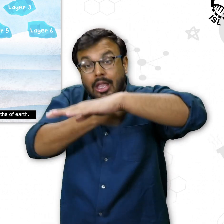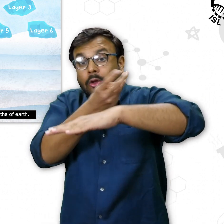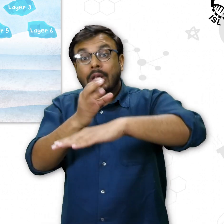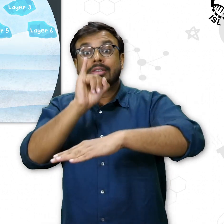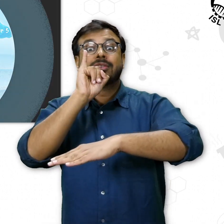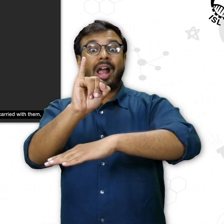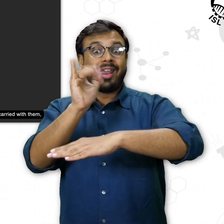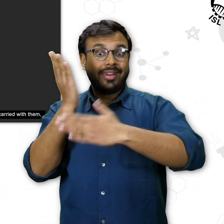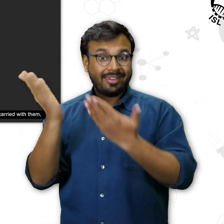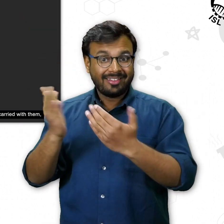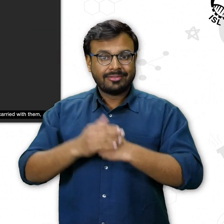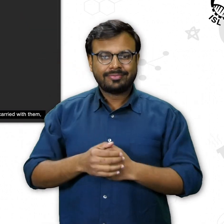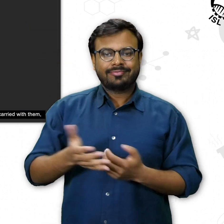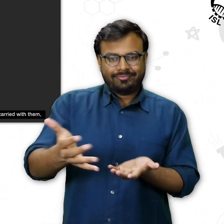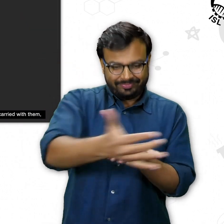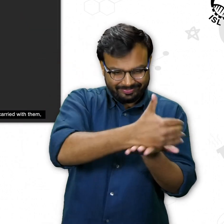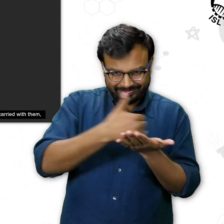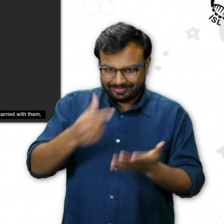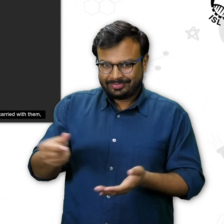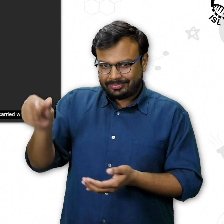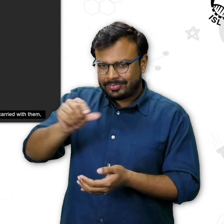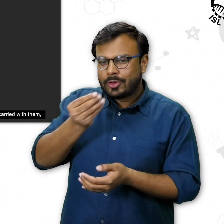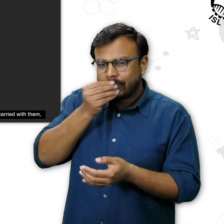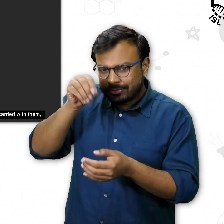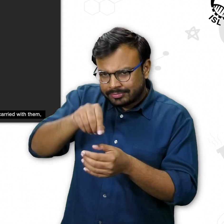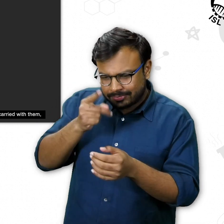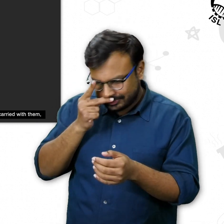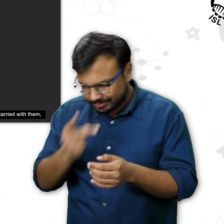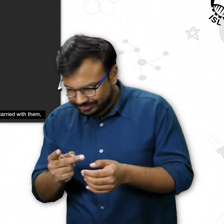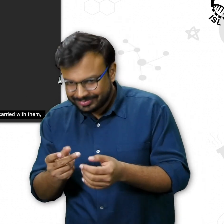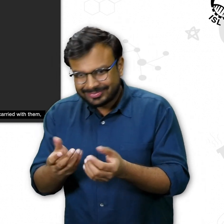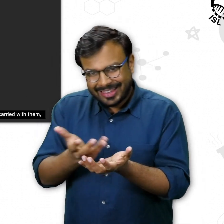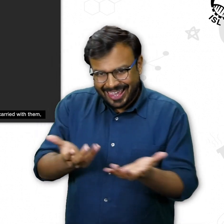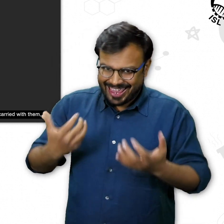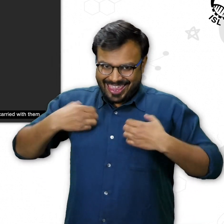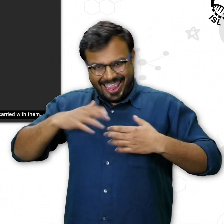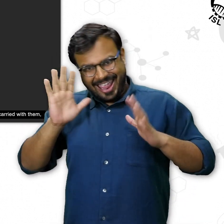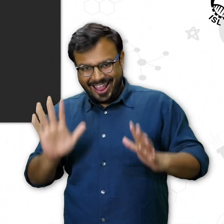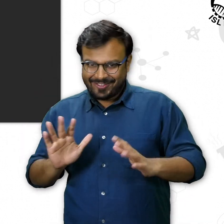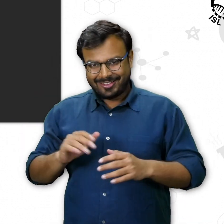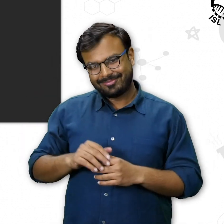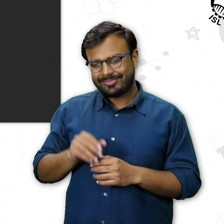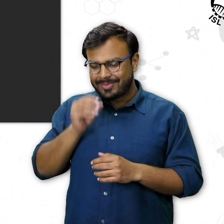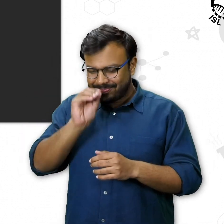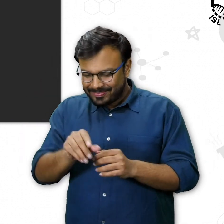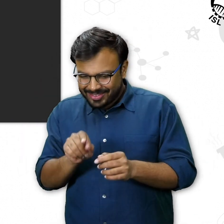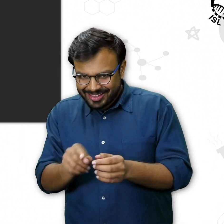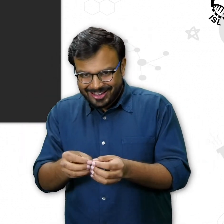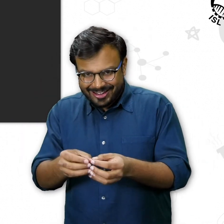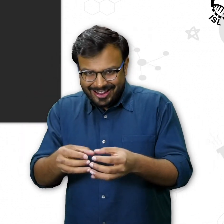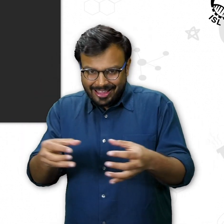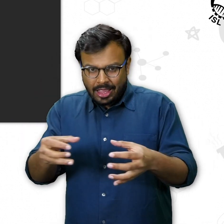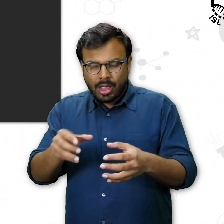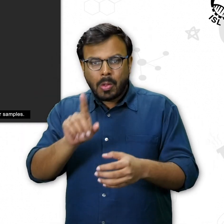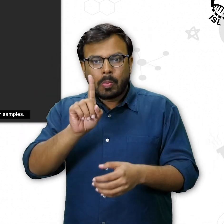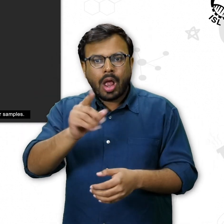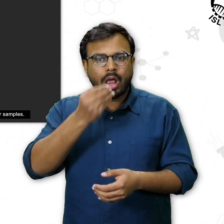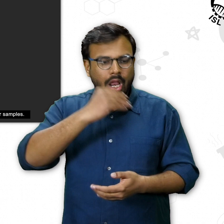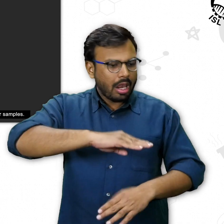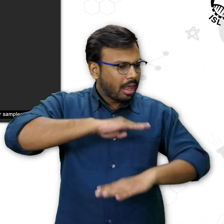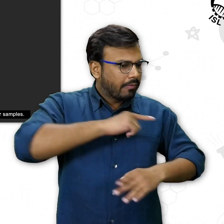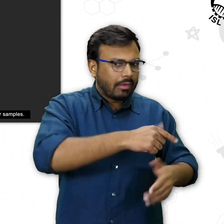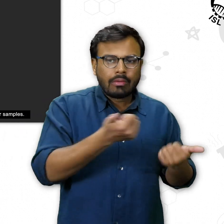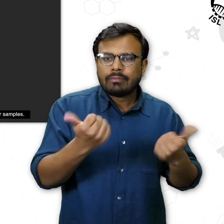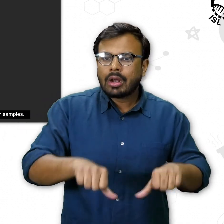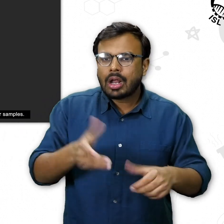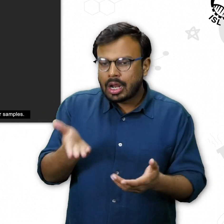Earth. They put some of the samples on the microbial food in the dishes they carried with them and grew some of the microbes. But